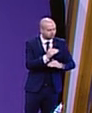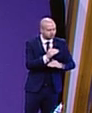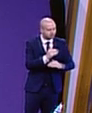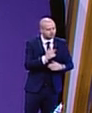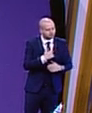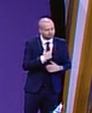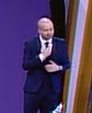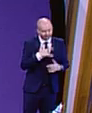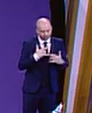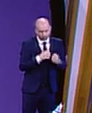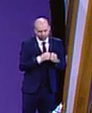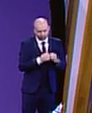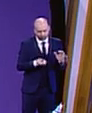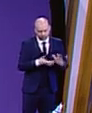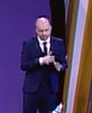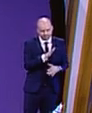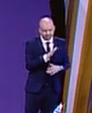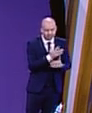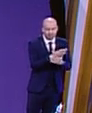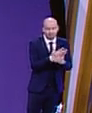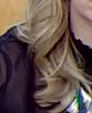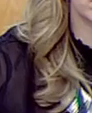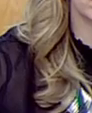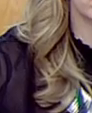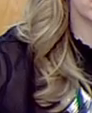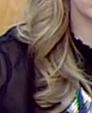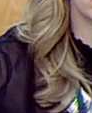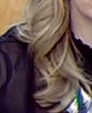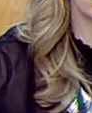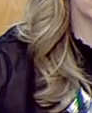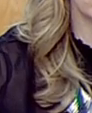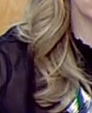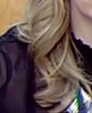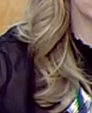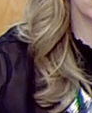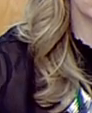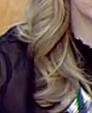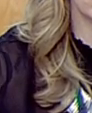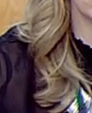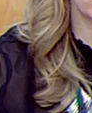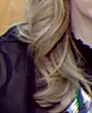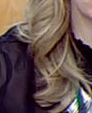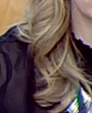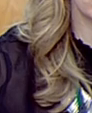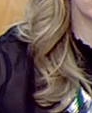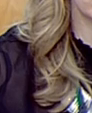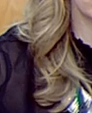there are many students who actually have more than one disability. So individual needs are quite often